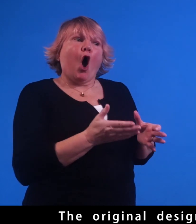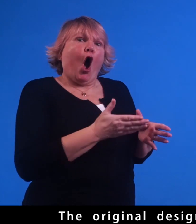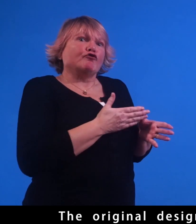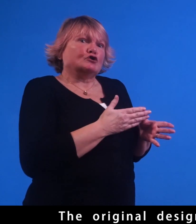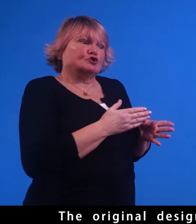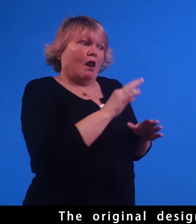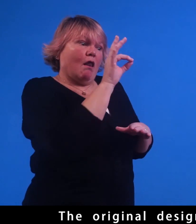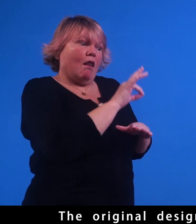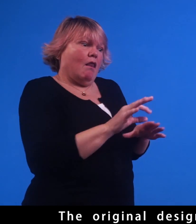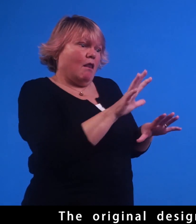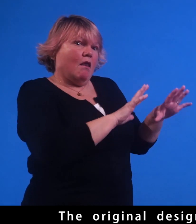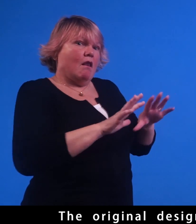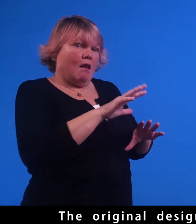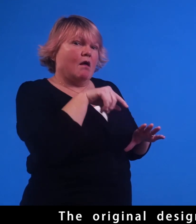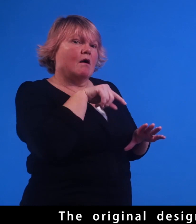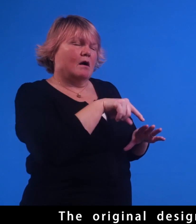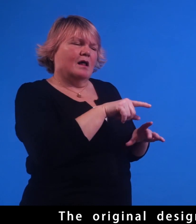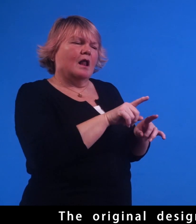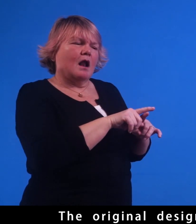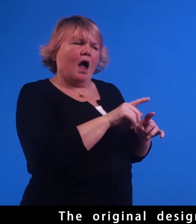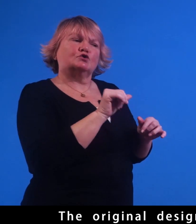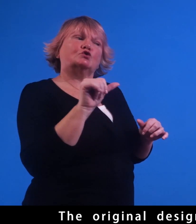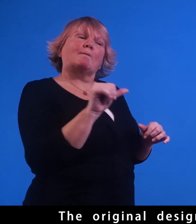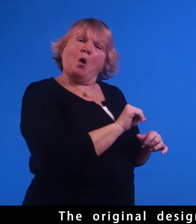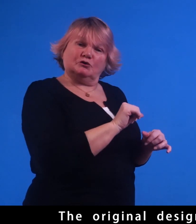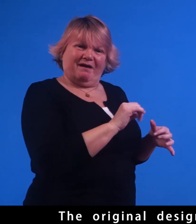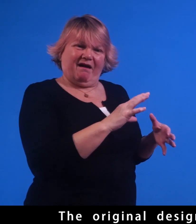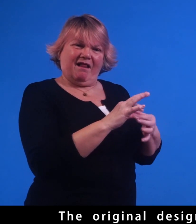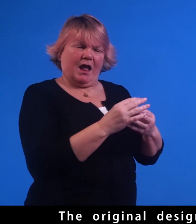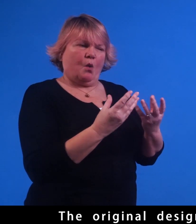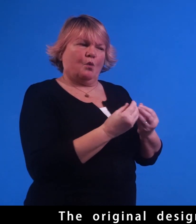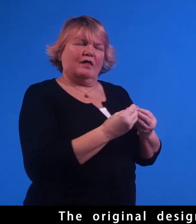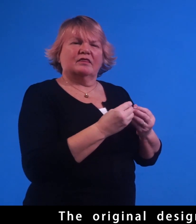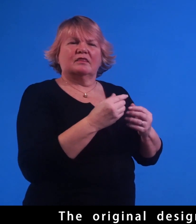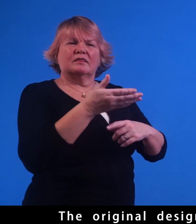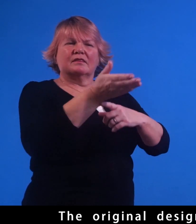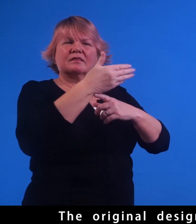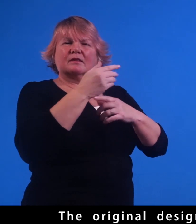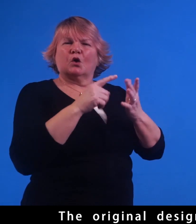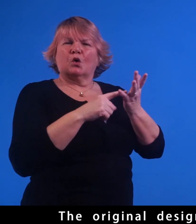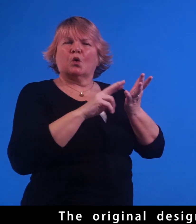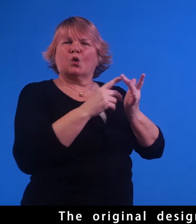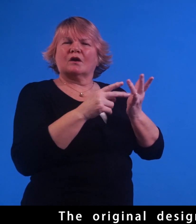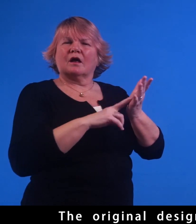The original design was meant to be shaped like a Union Jack to symbolise the United Kingdom.